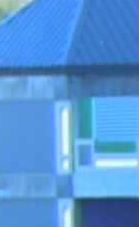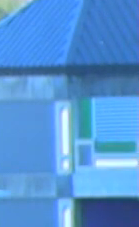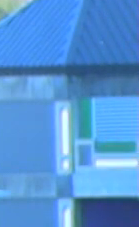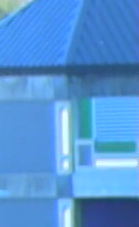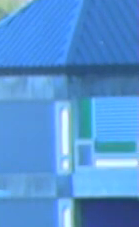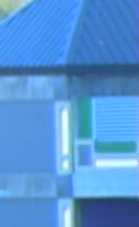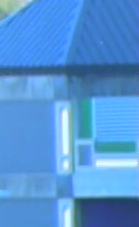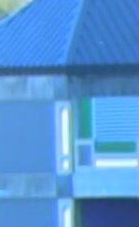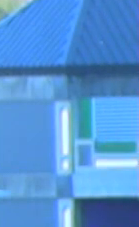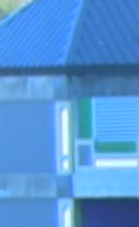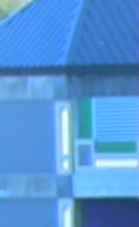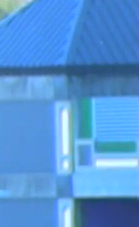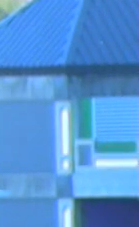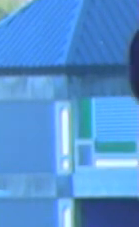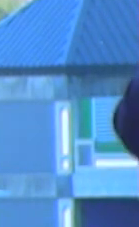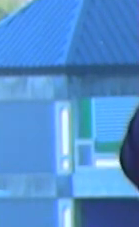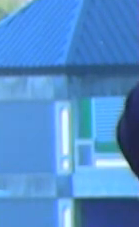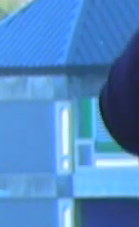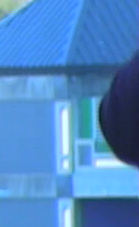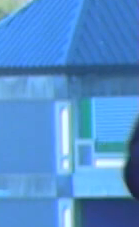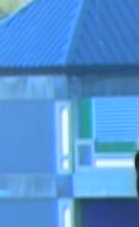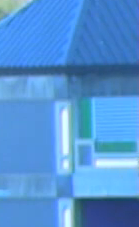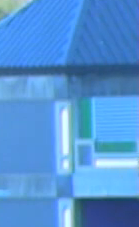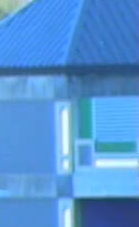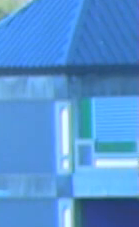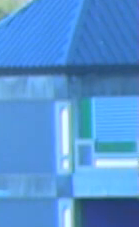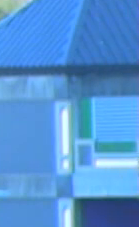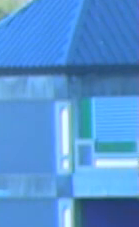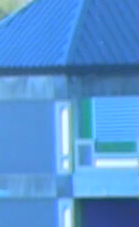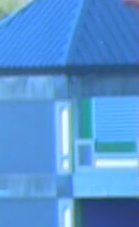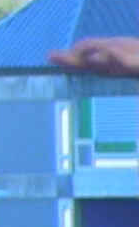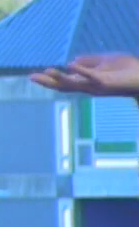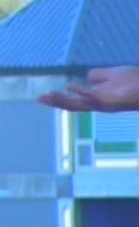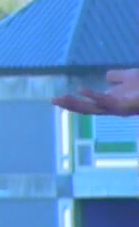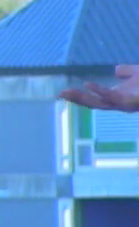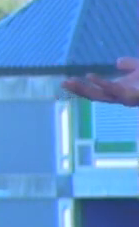my height. I'm big. And is it still?